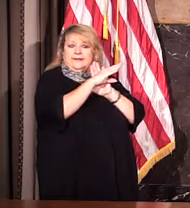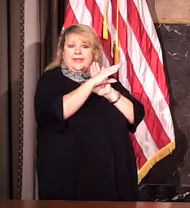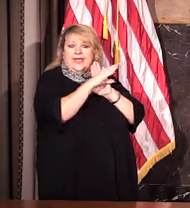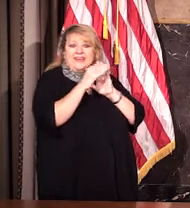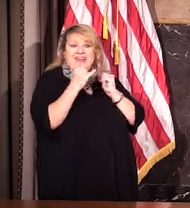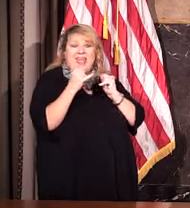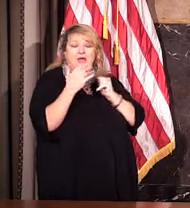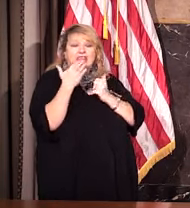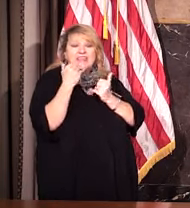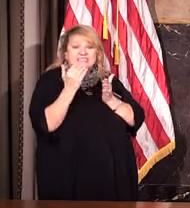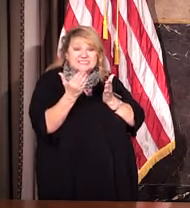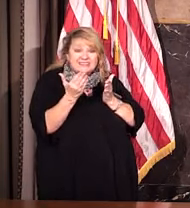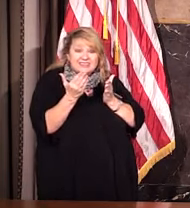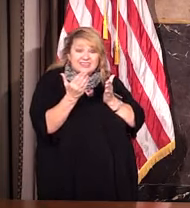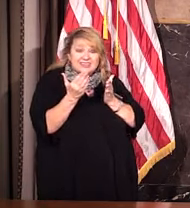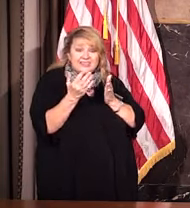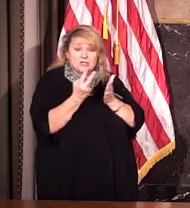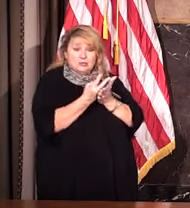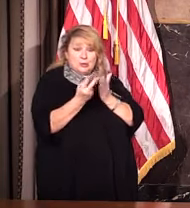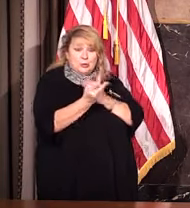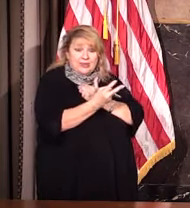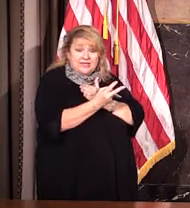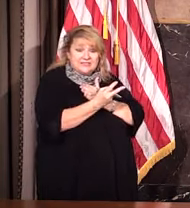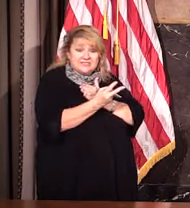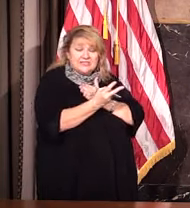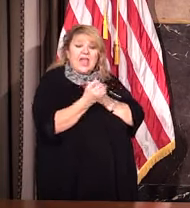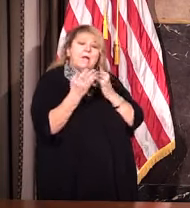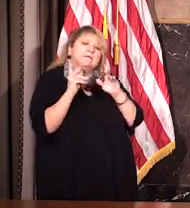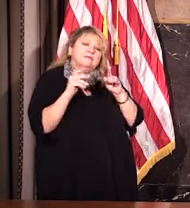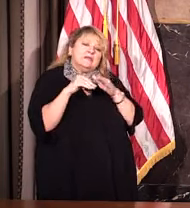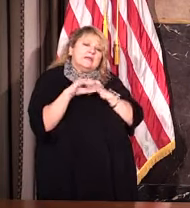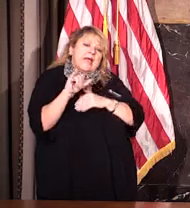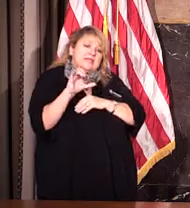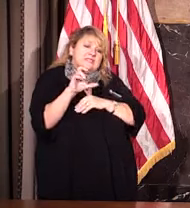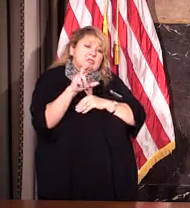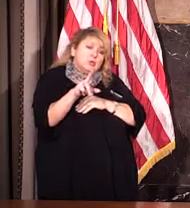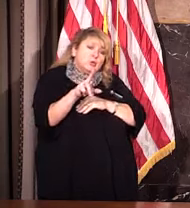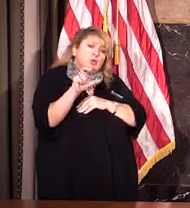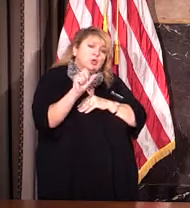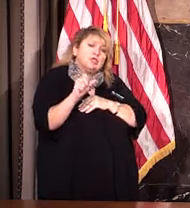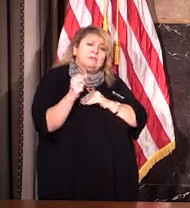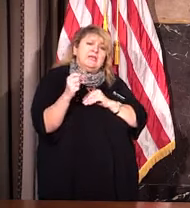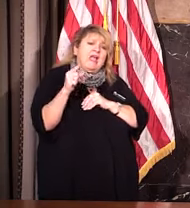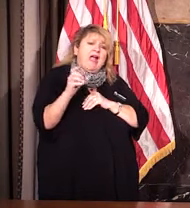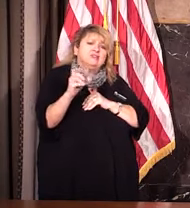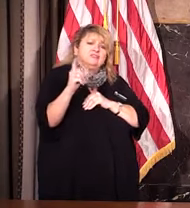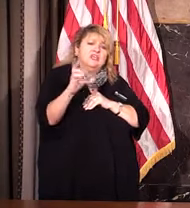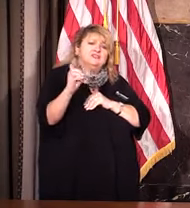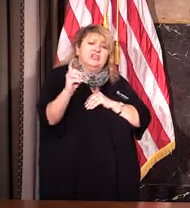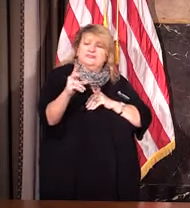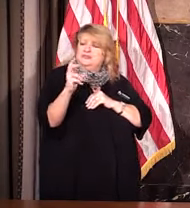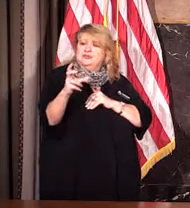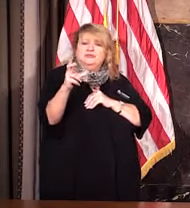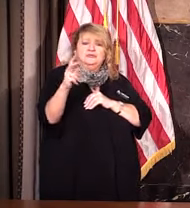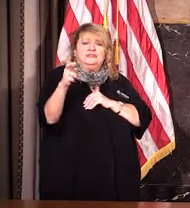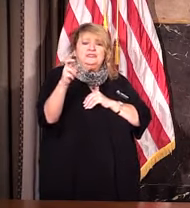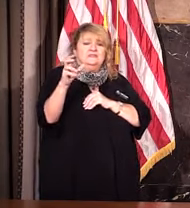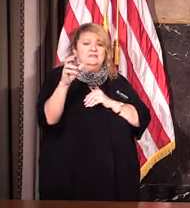hundreds. That's a significant challenge. None of us were trained to take care of that many ICU